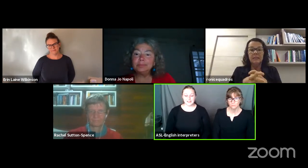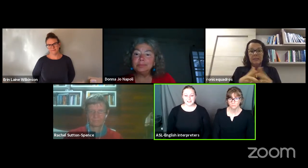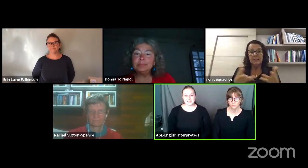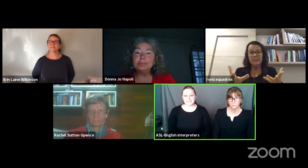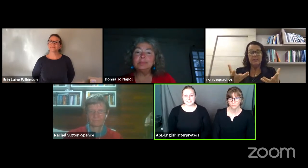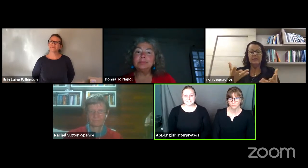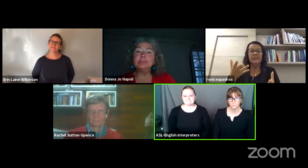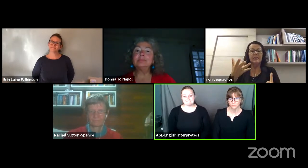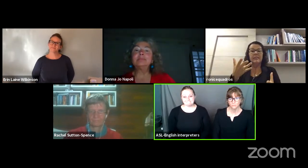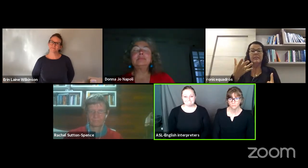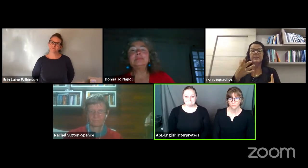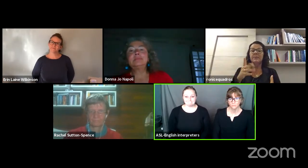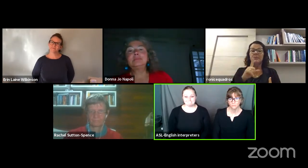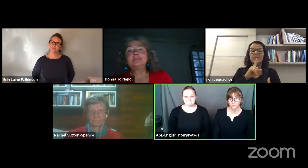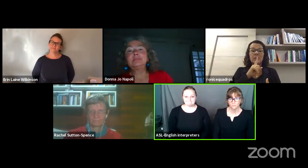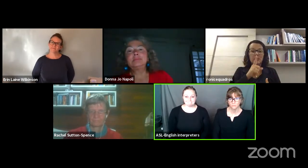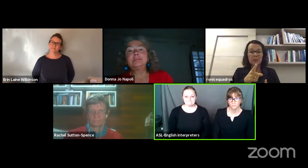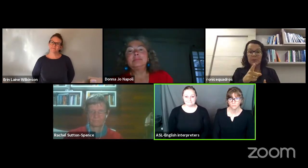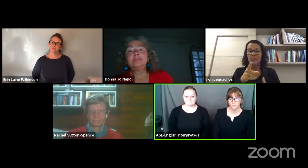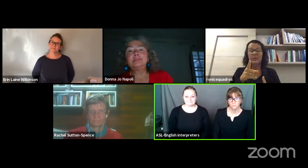majority.